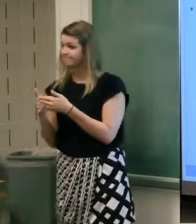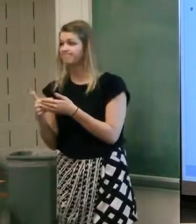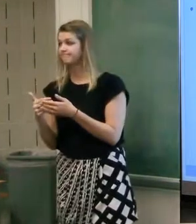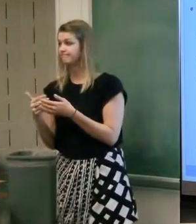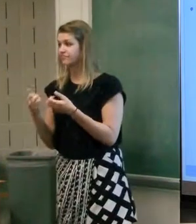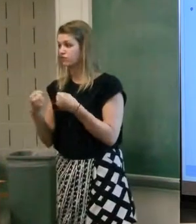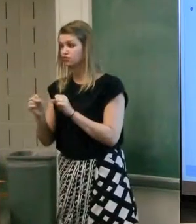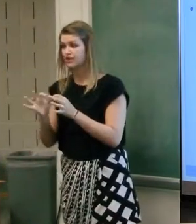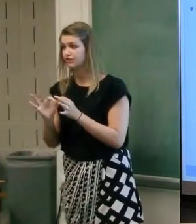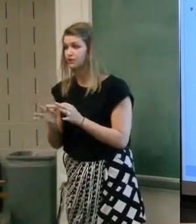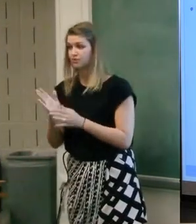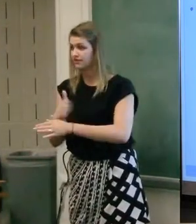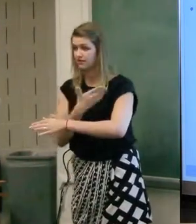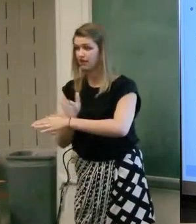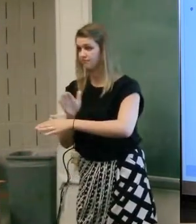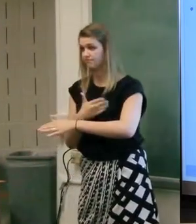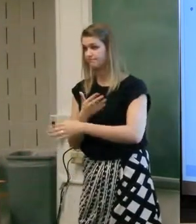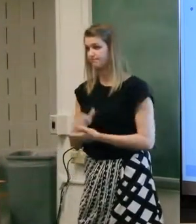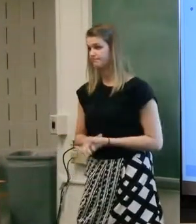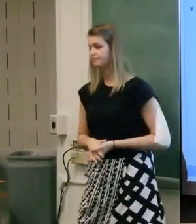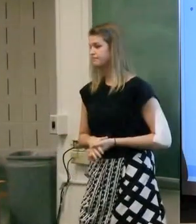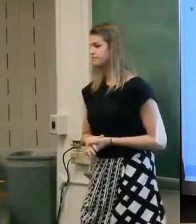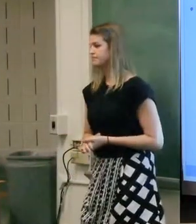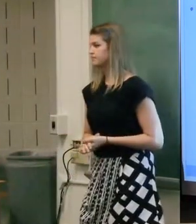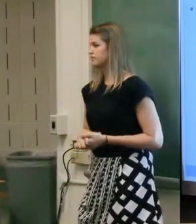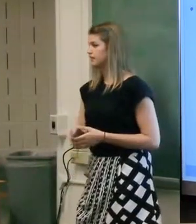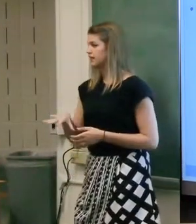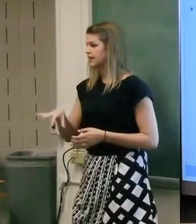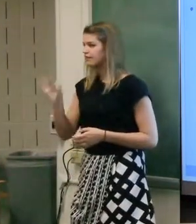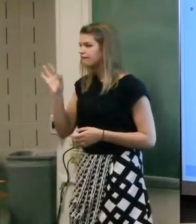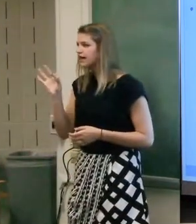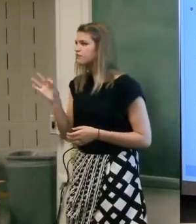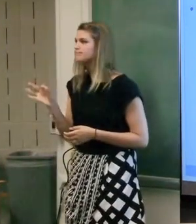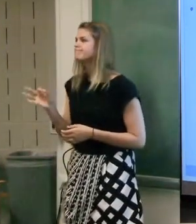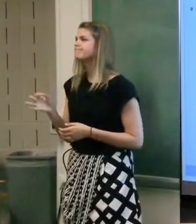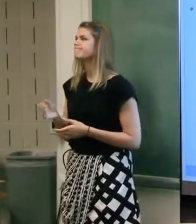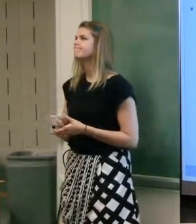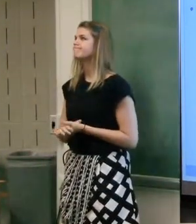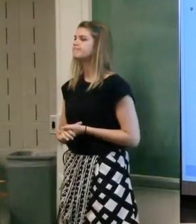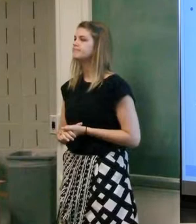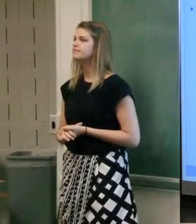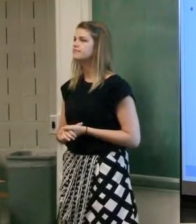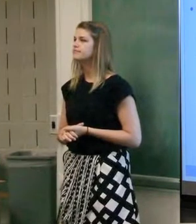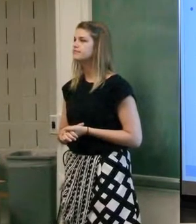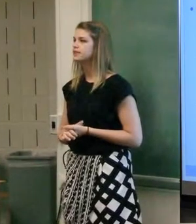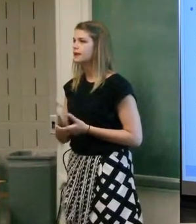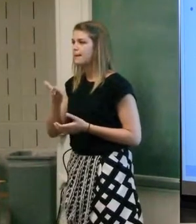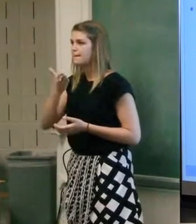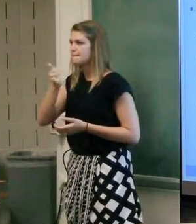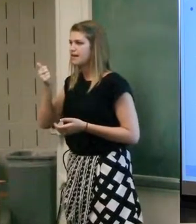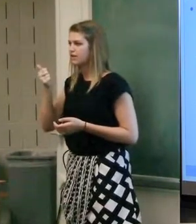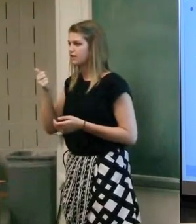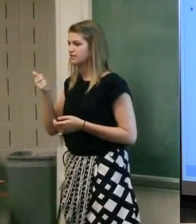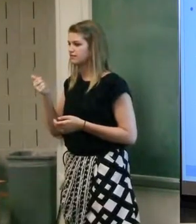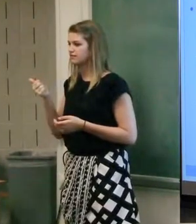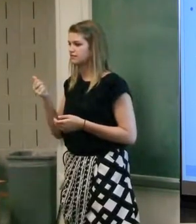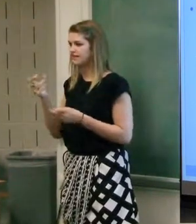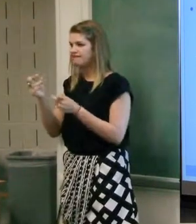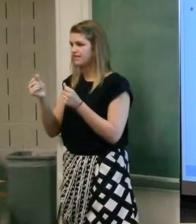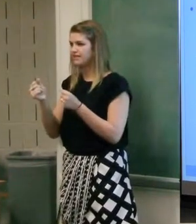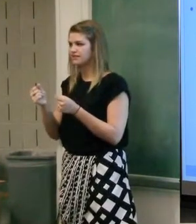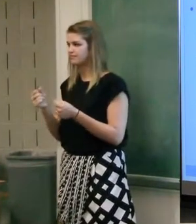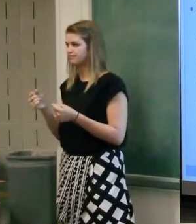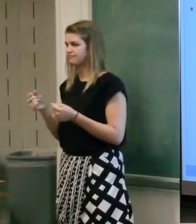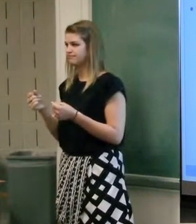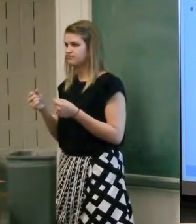it. And I found it that it was better to go into interpreting not listening to